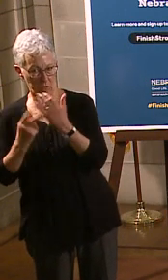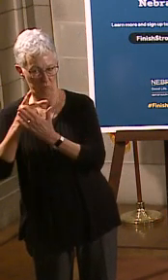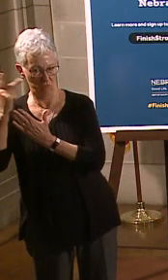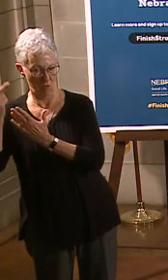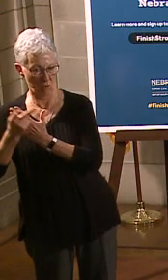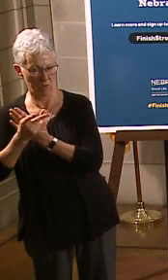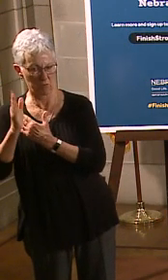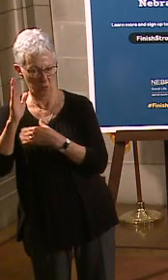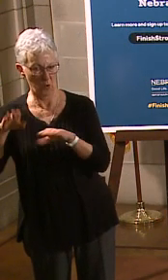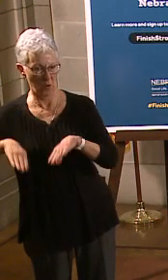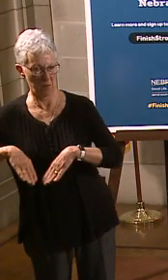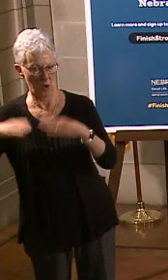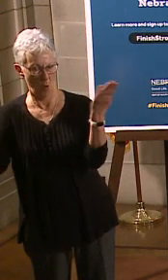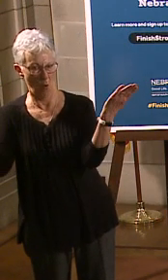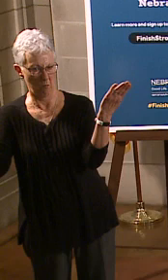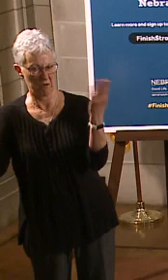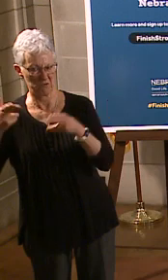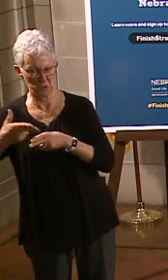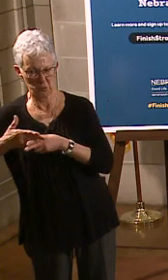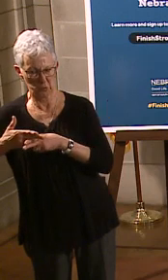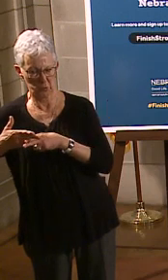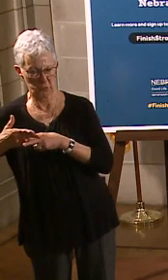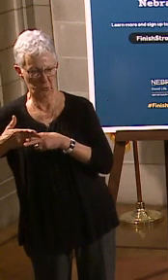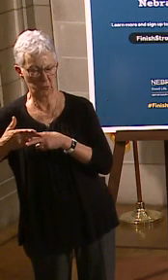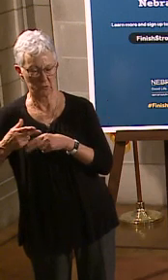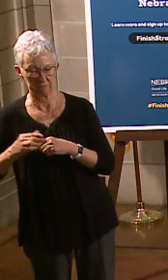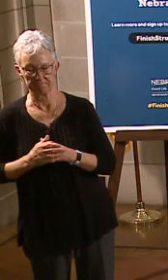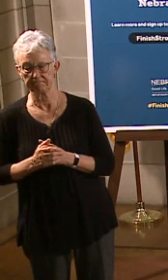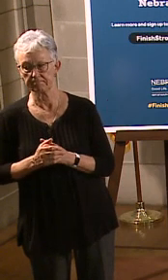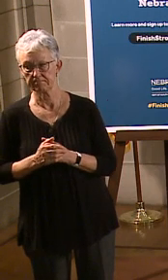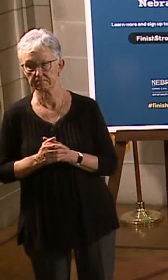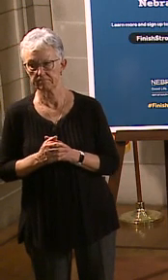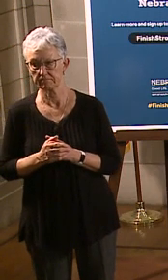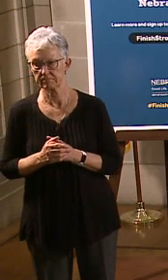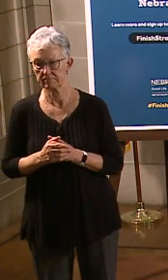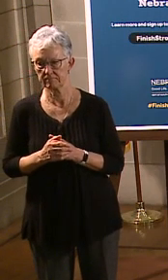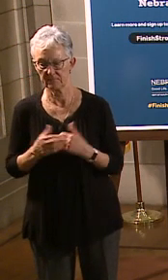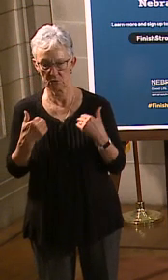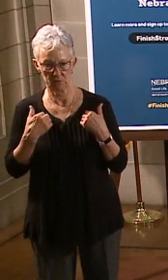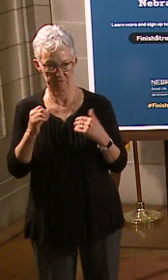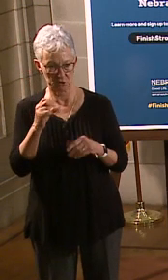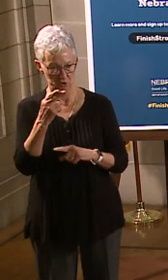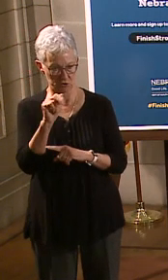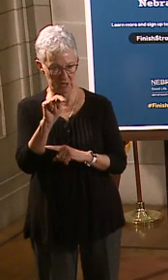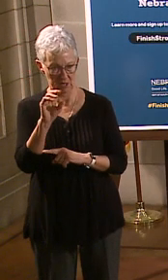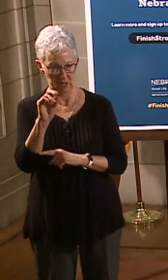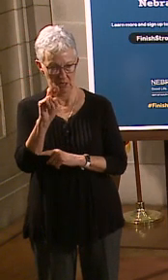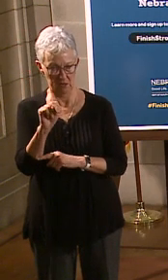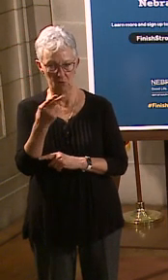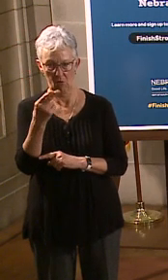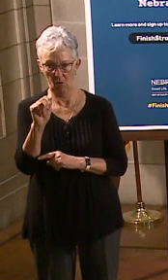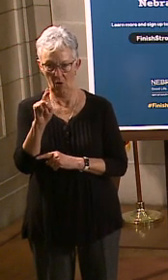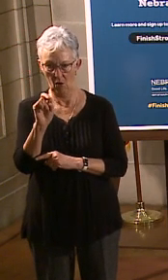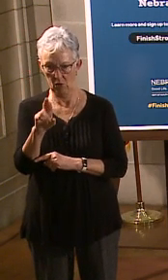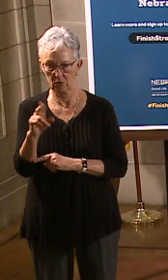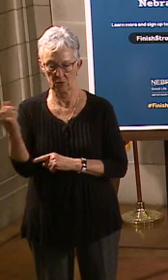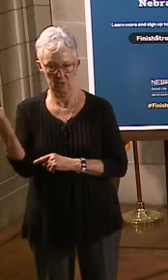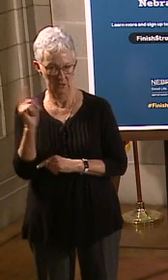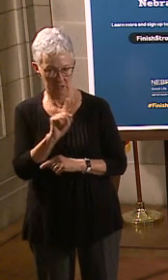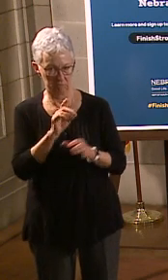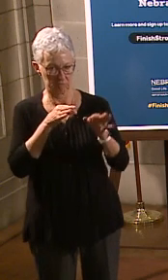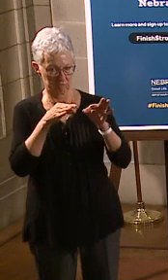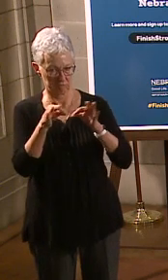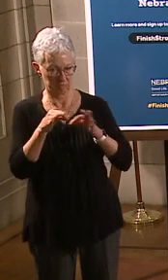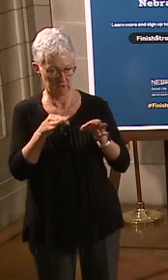County should be coming shortly hereafter as well. So we're going to have Shannon Horner come up and talk a little bit about